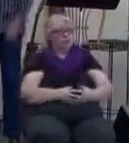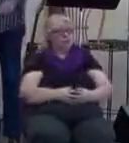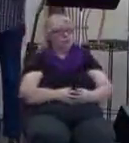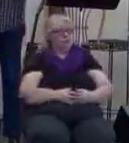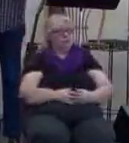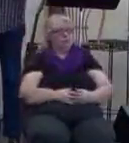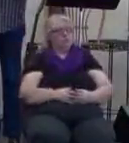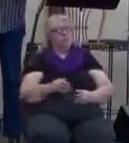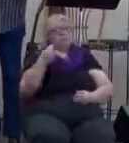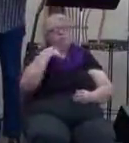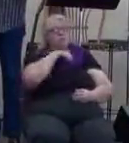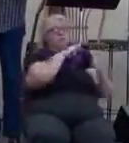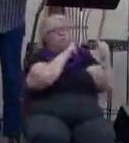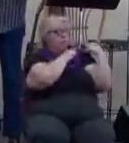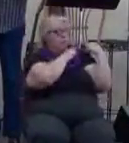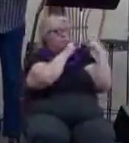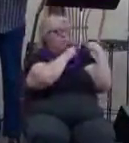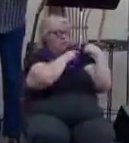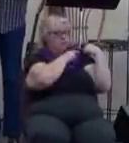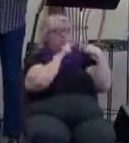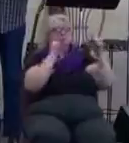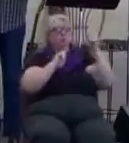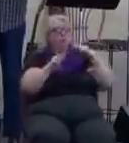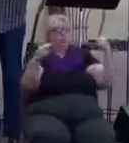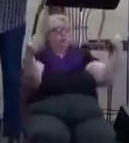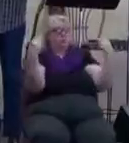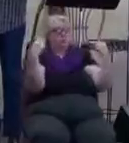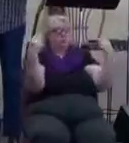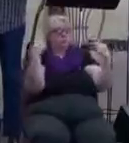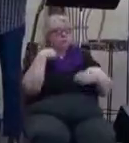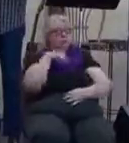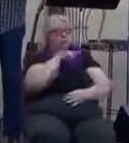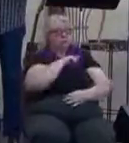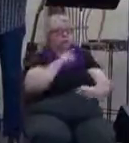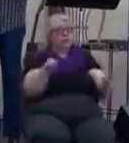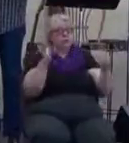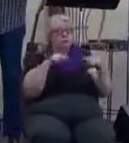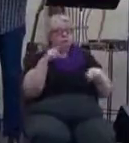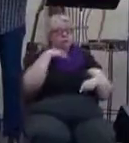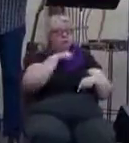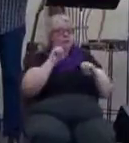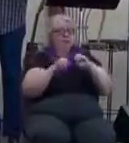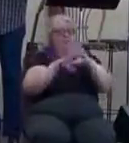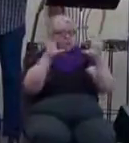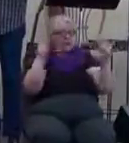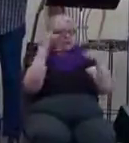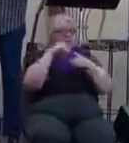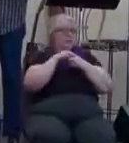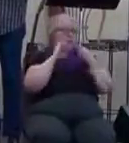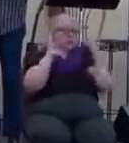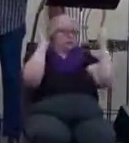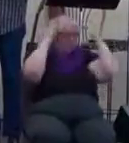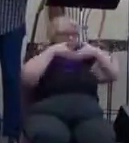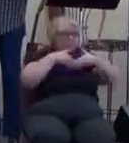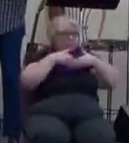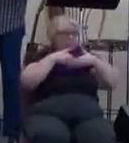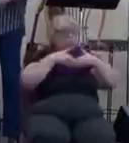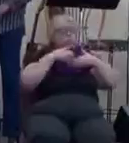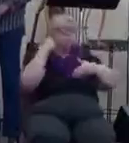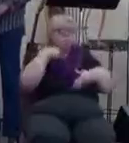We are responsible. People watch us. When we're the light in a dark place, do we stand